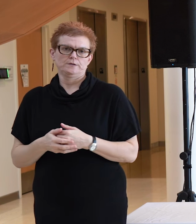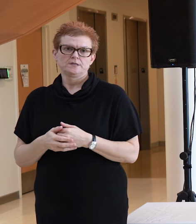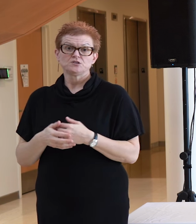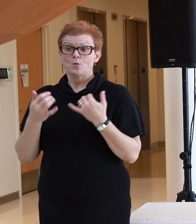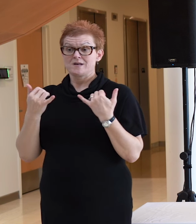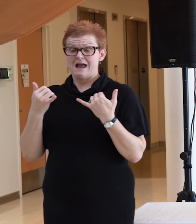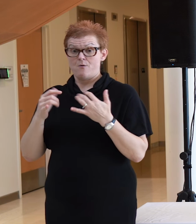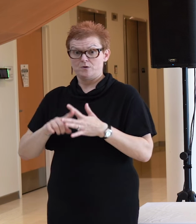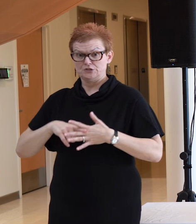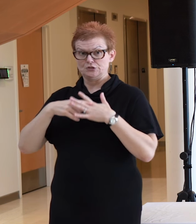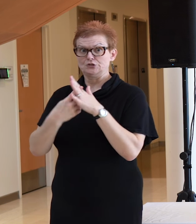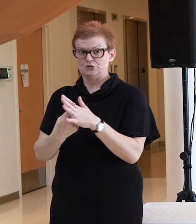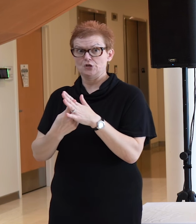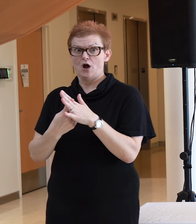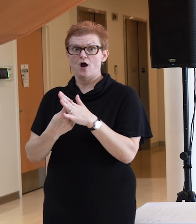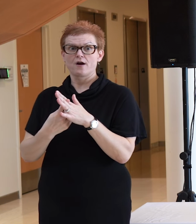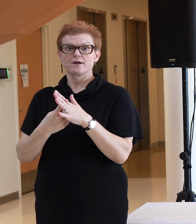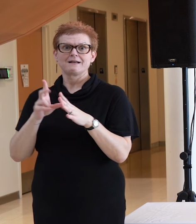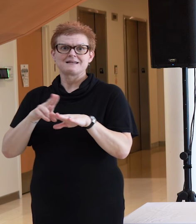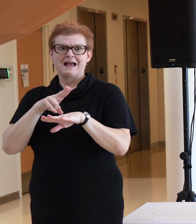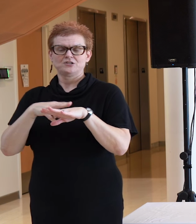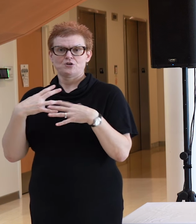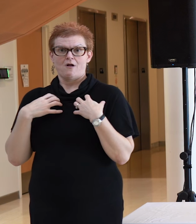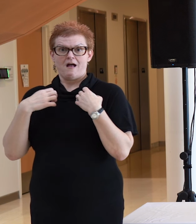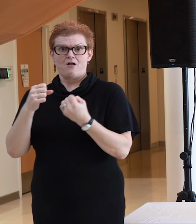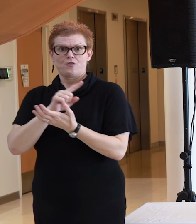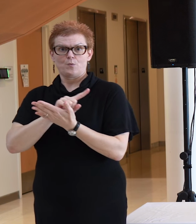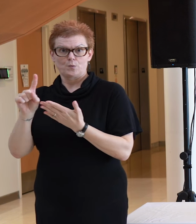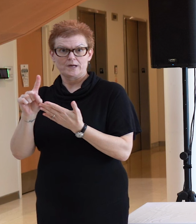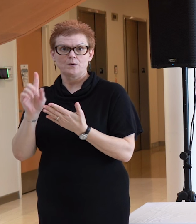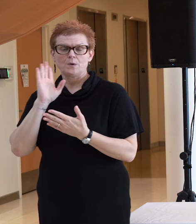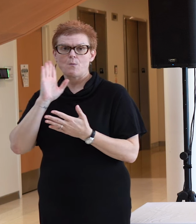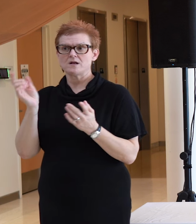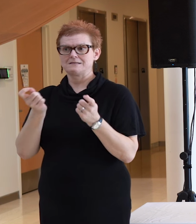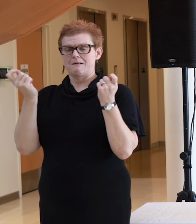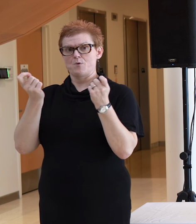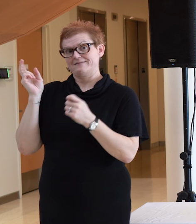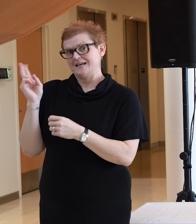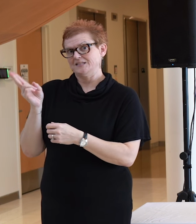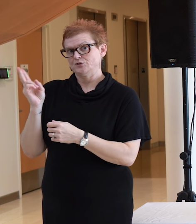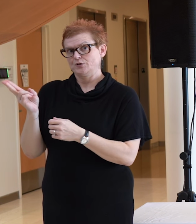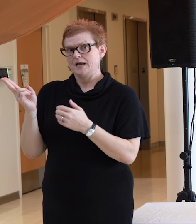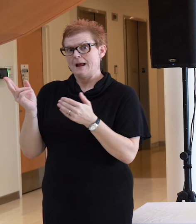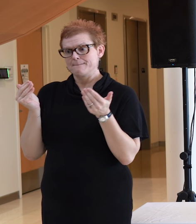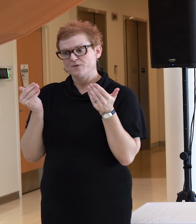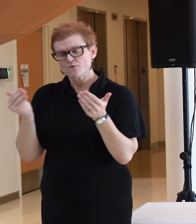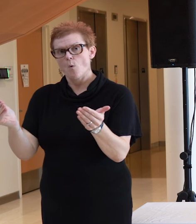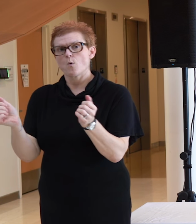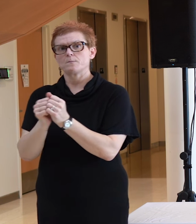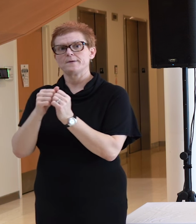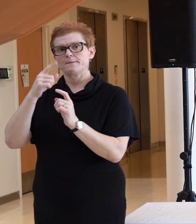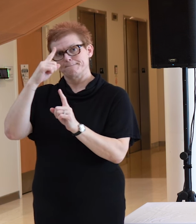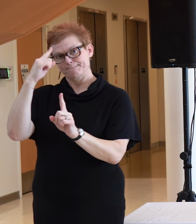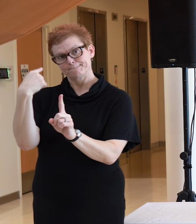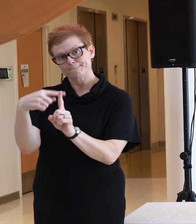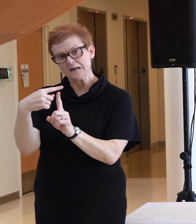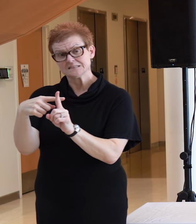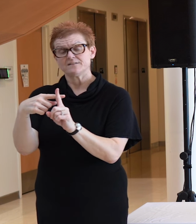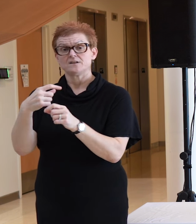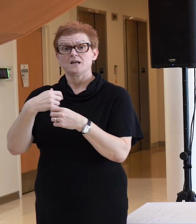Week, in addition to my new leadership role, we're going to celebrate our history and move forward with positivity, building those relationships,